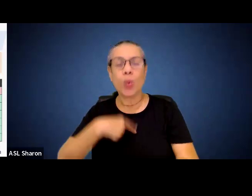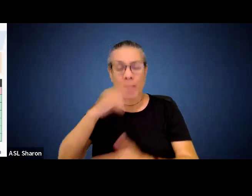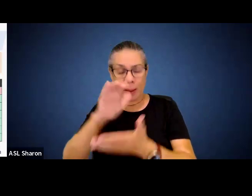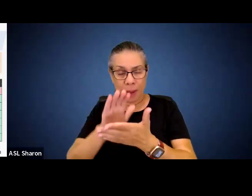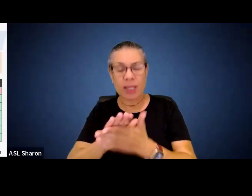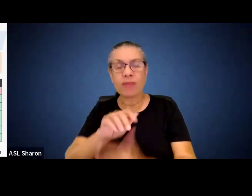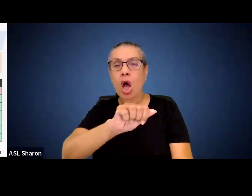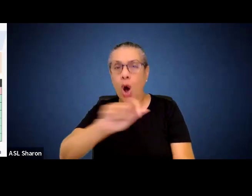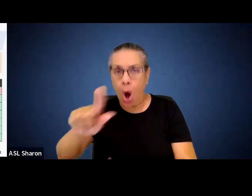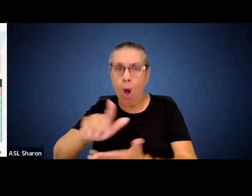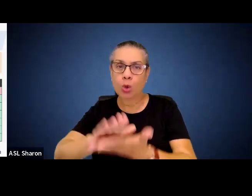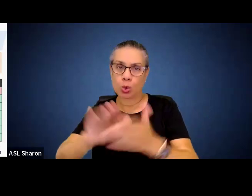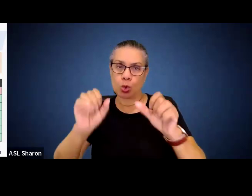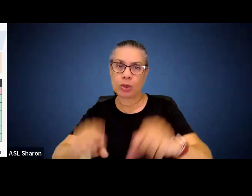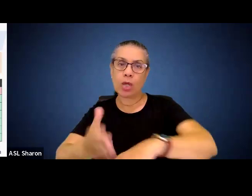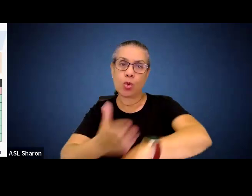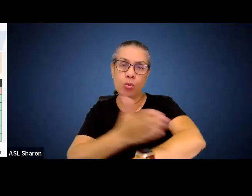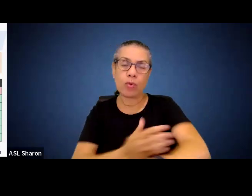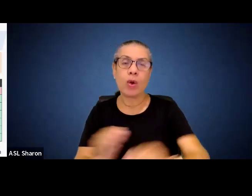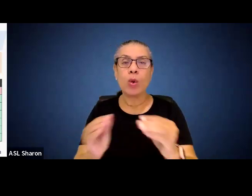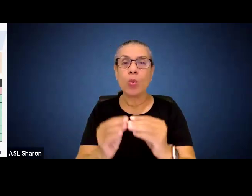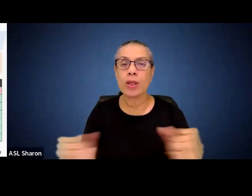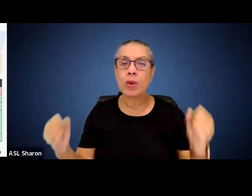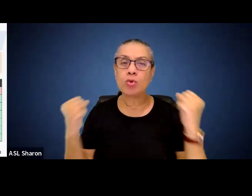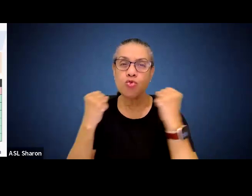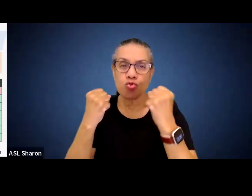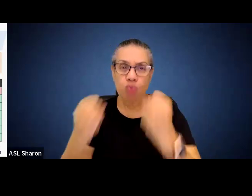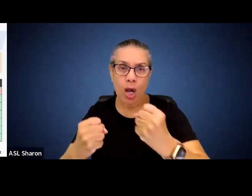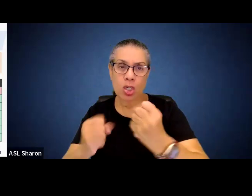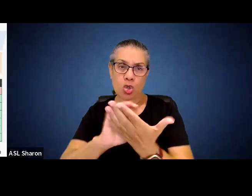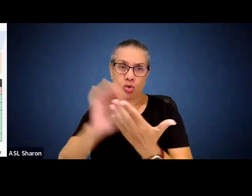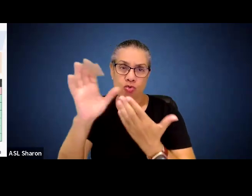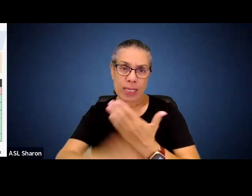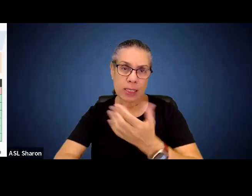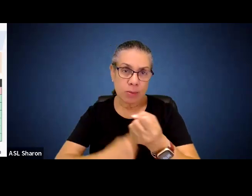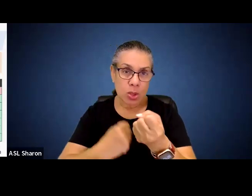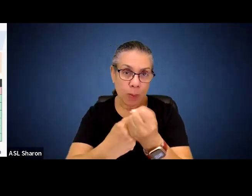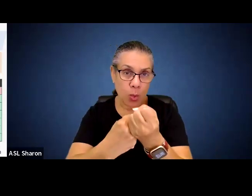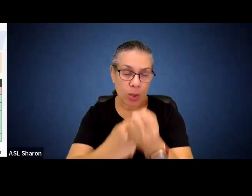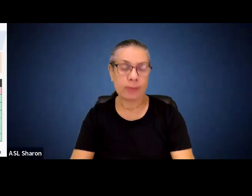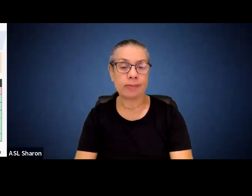all schools can improve with stronger implementation of this curriculum.